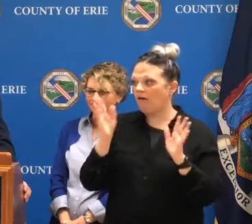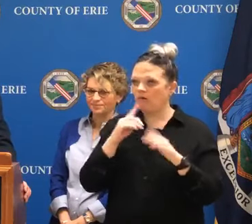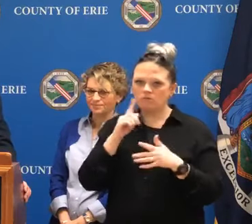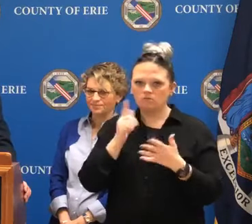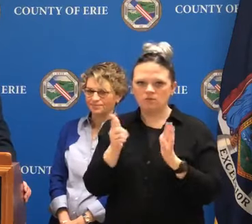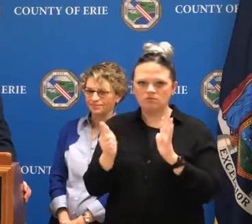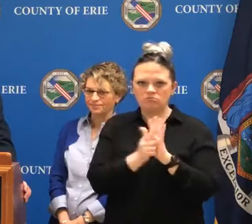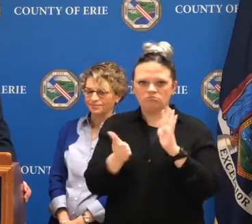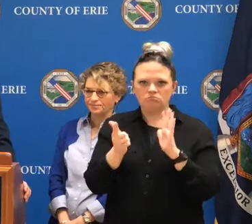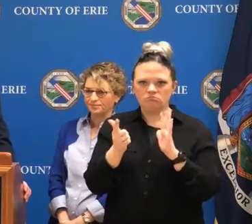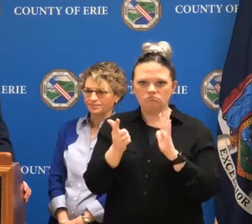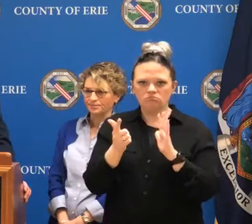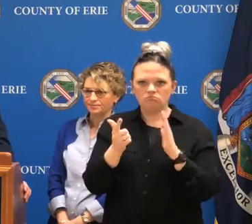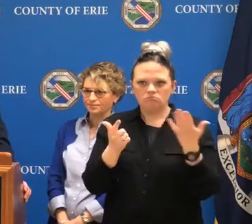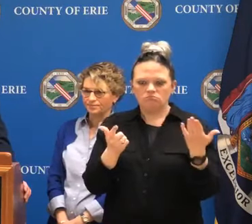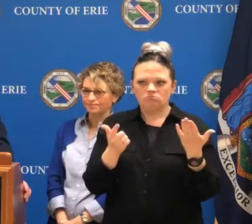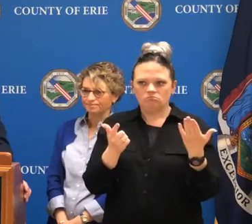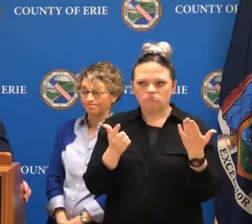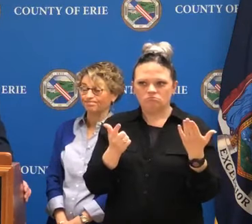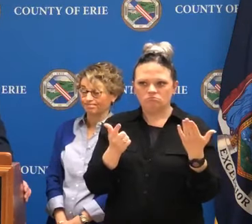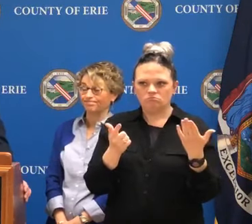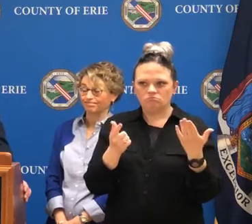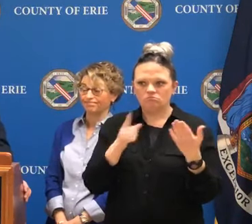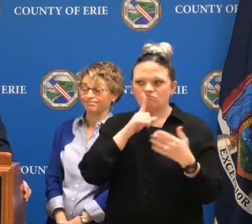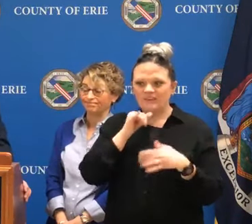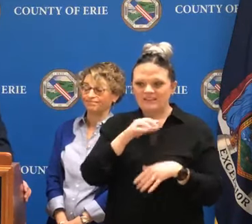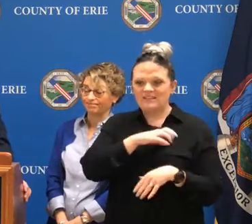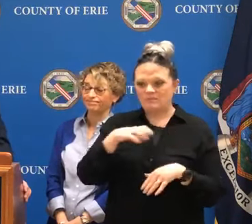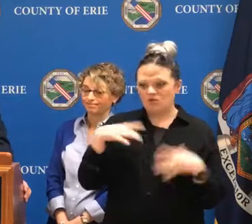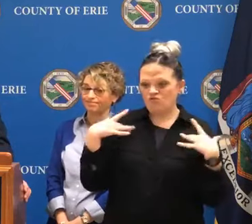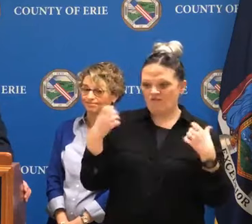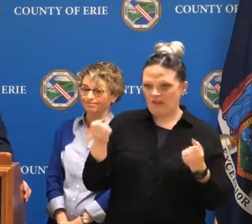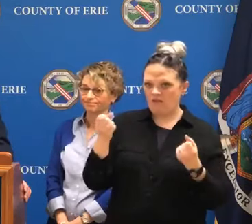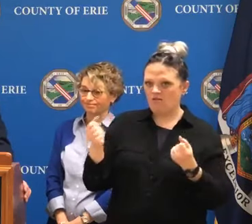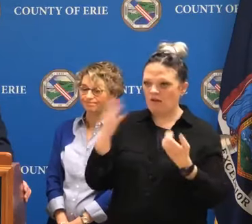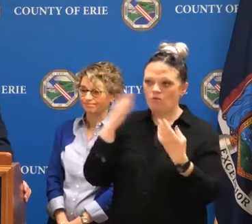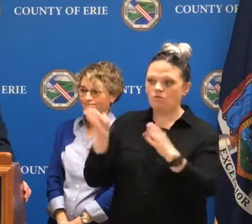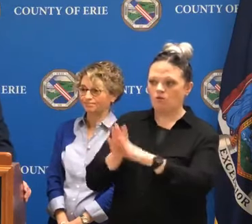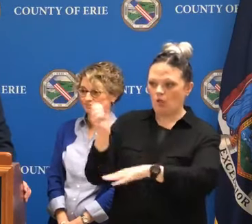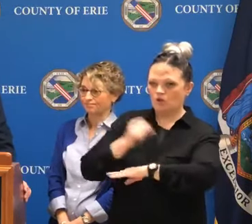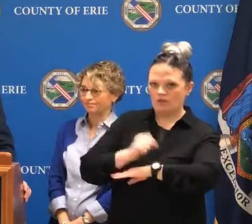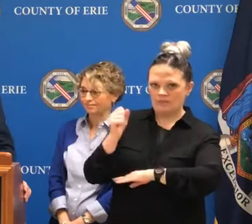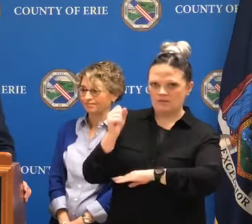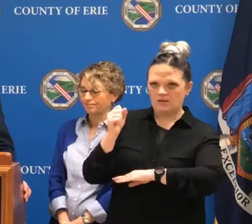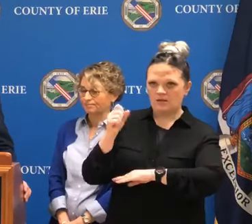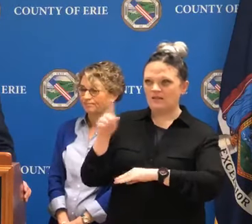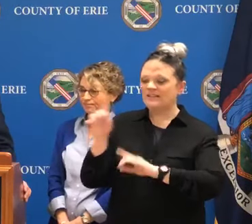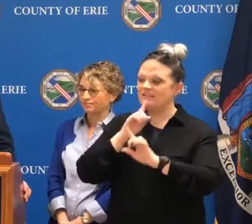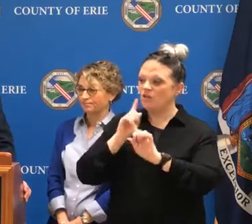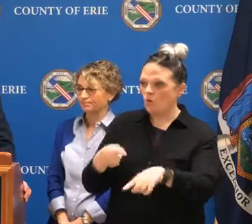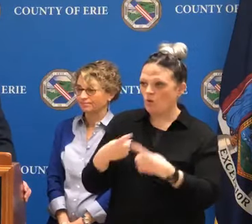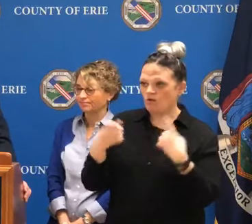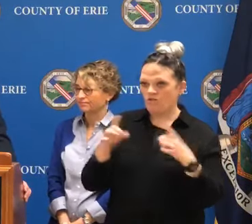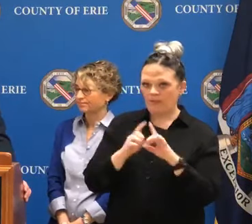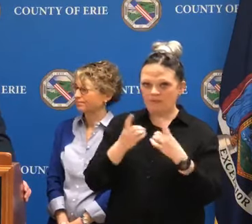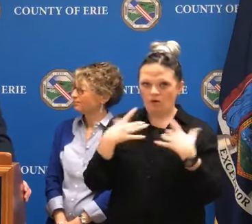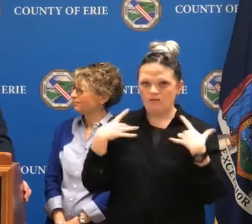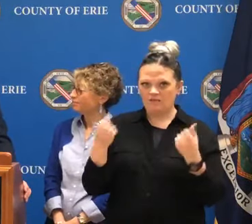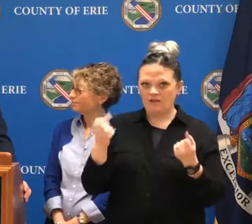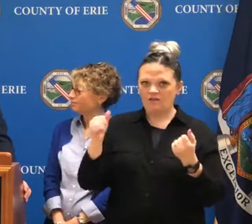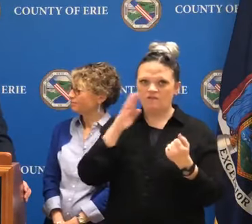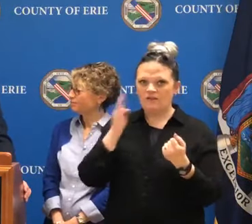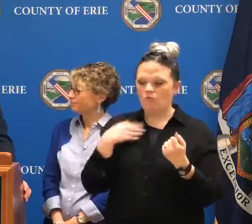down. And it's really the commissioner of health who shuts them down, because it's the commissioner's orders from the Department of Health that shuts it down. When